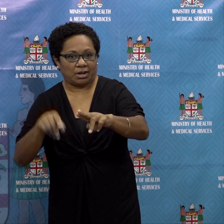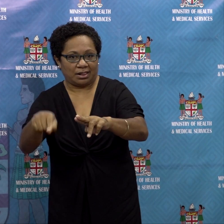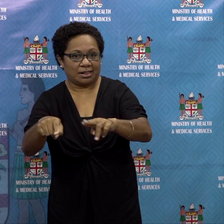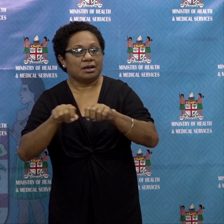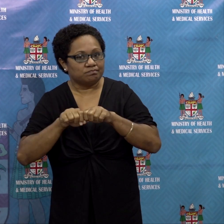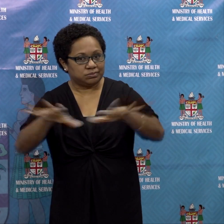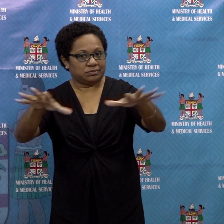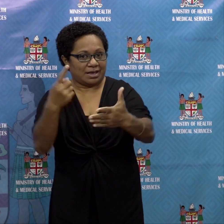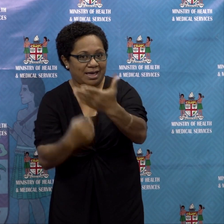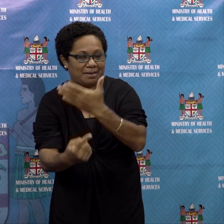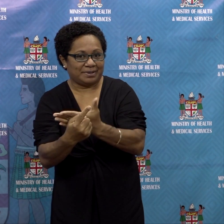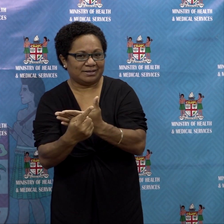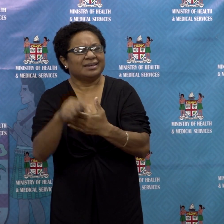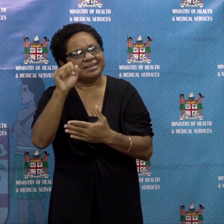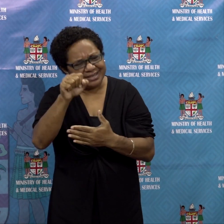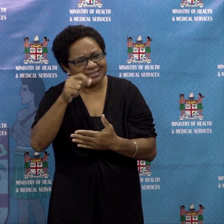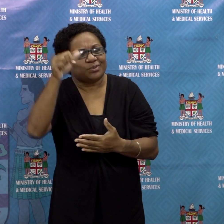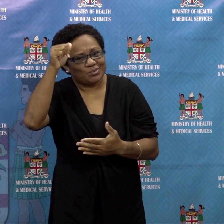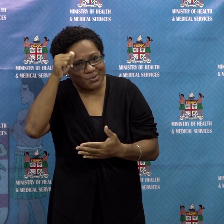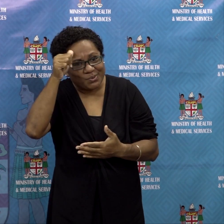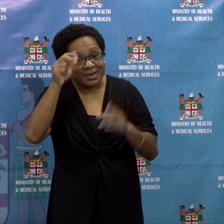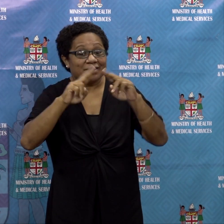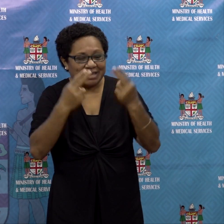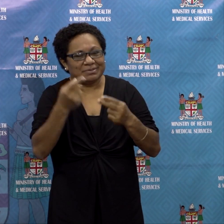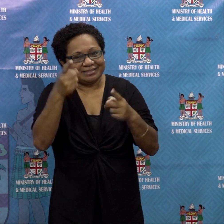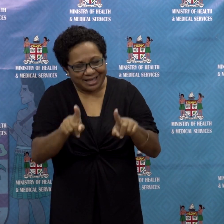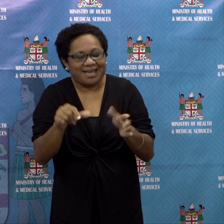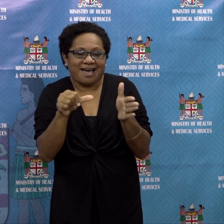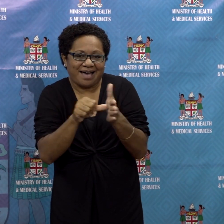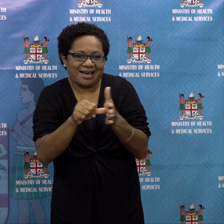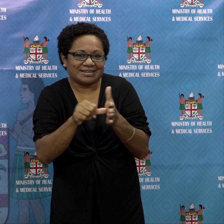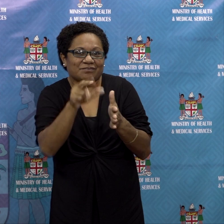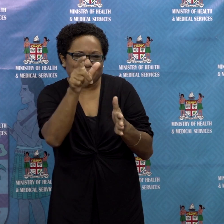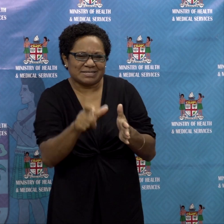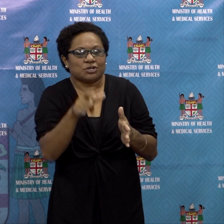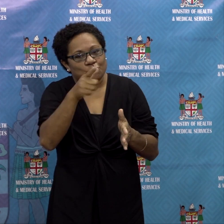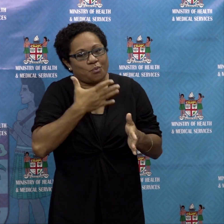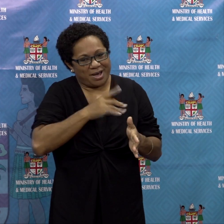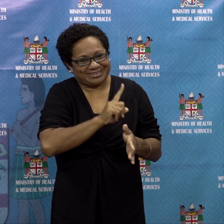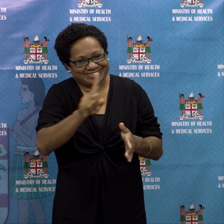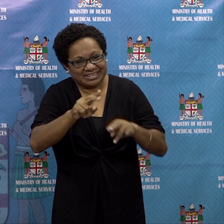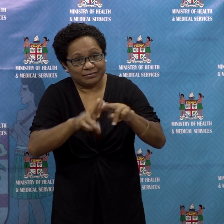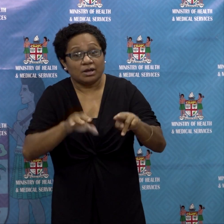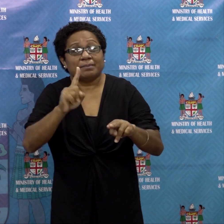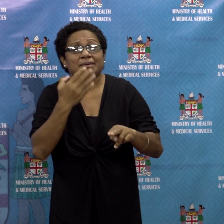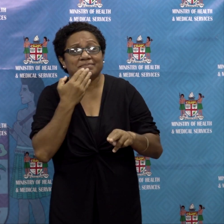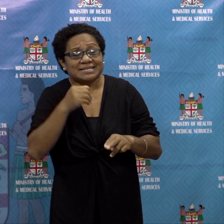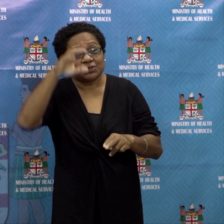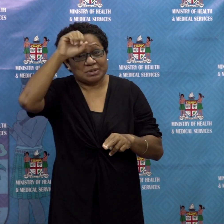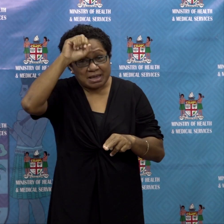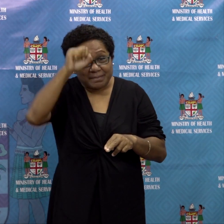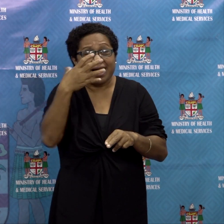The death of a loved one is a difficult time for everyone, but people must adjust to the current situation